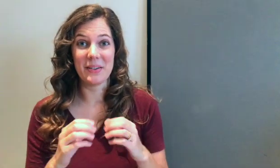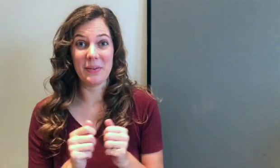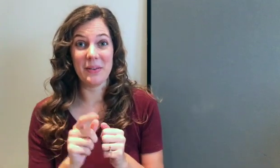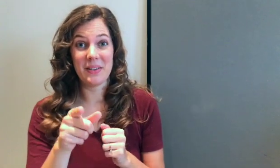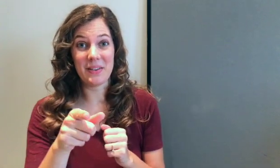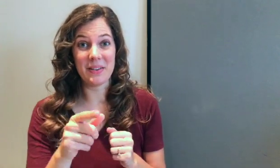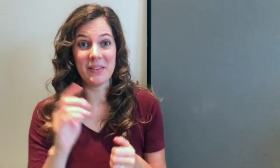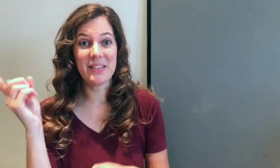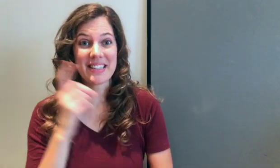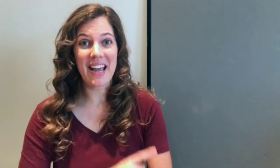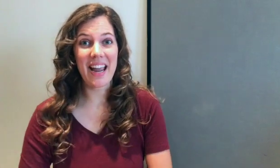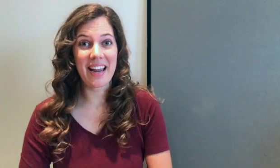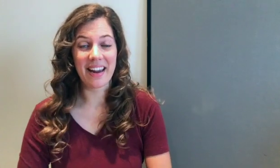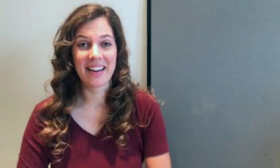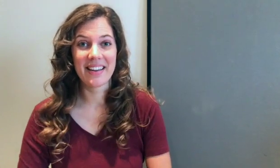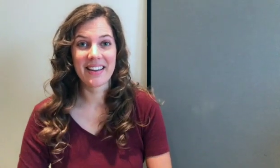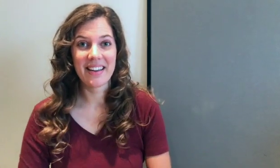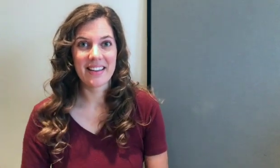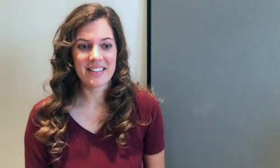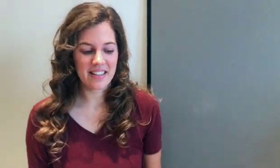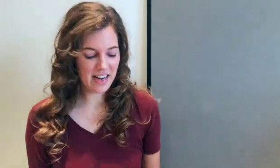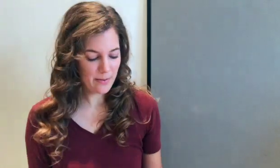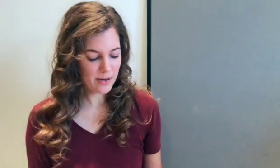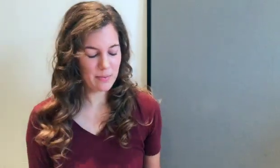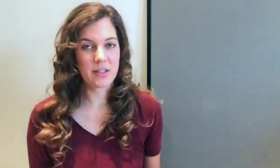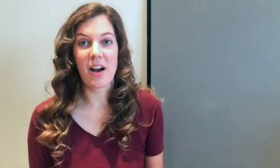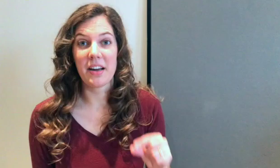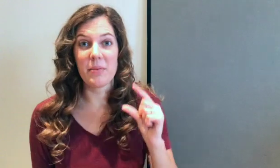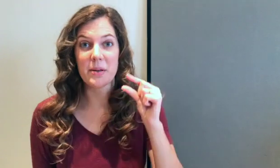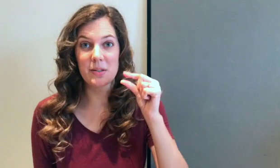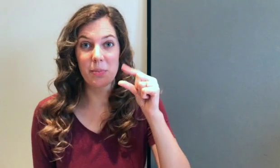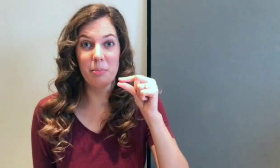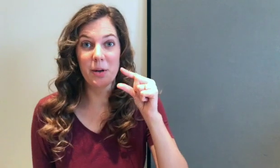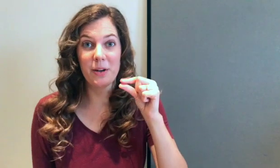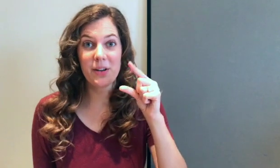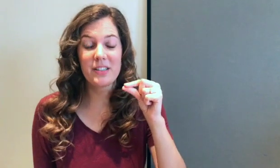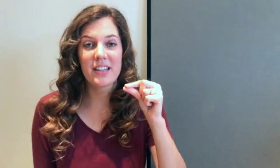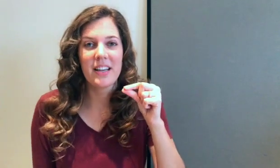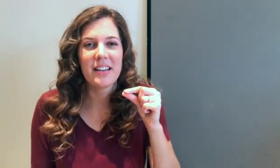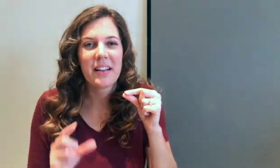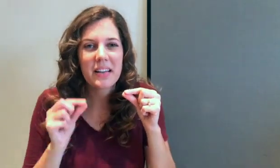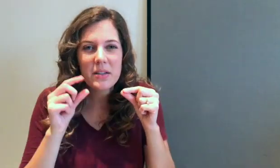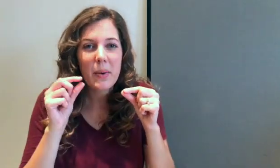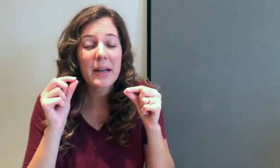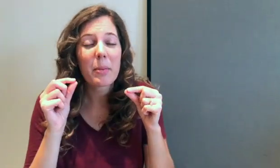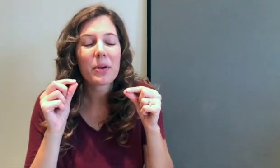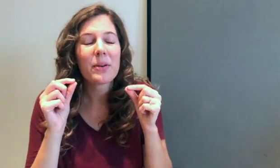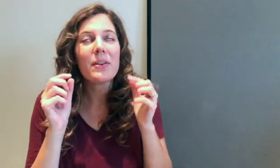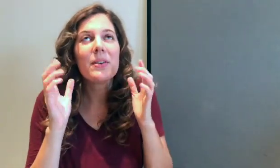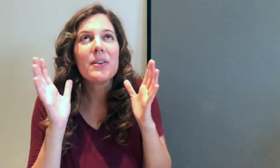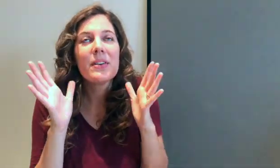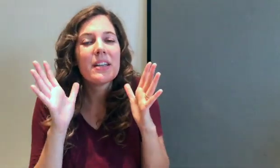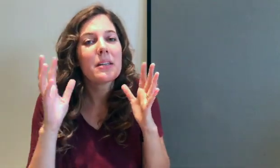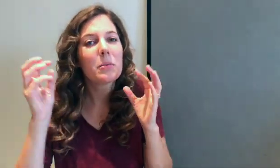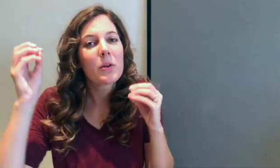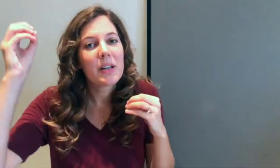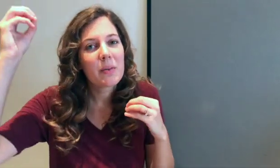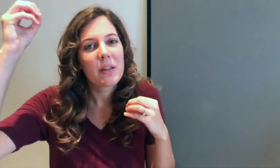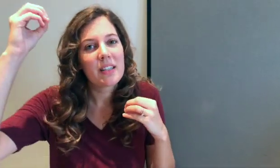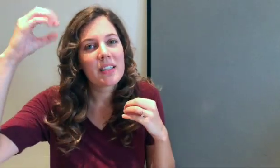with you today. Today we're going to be talking about some birds that like to wake up early in the morning when the sun